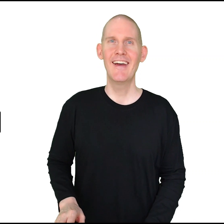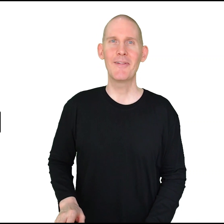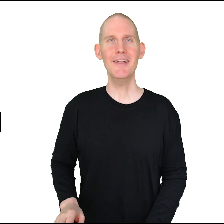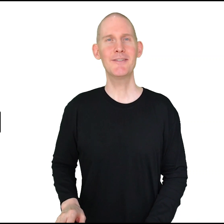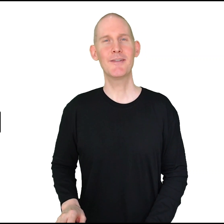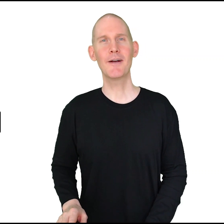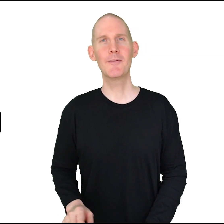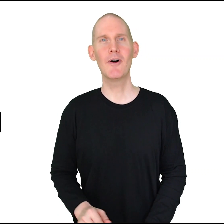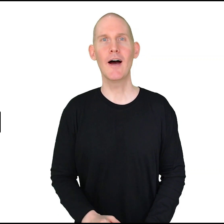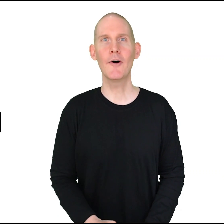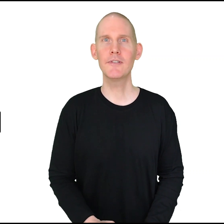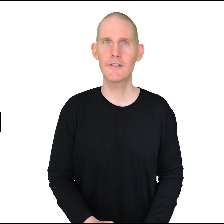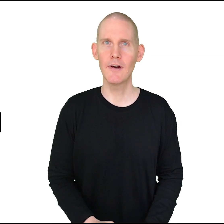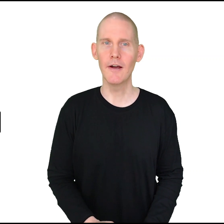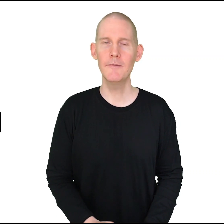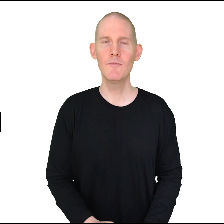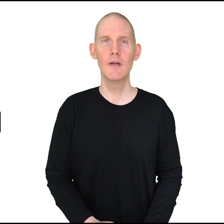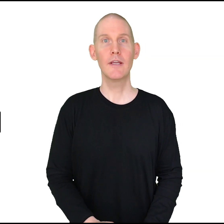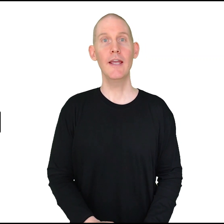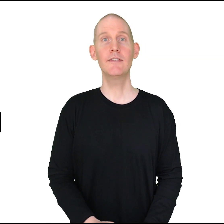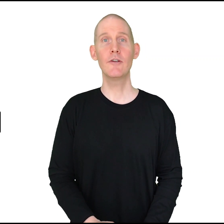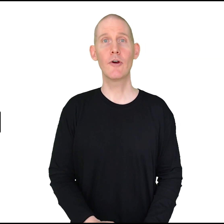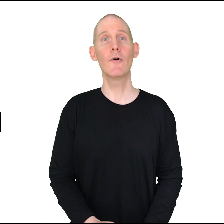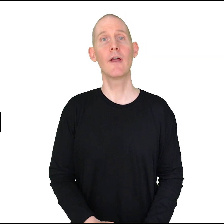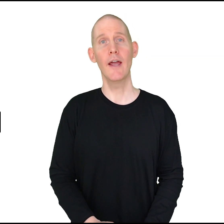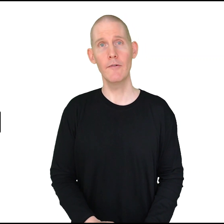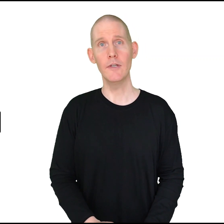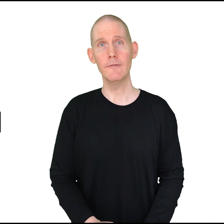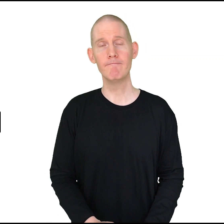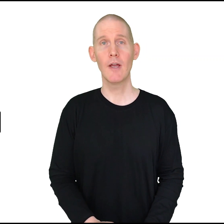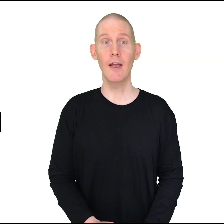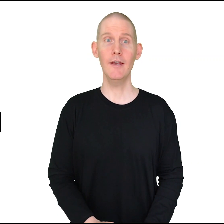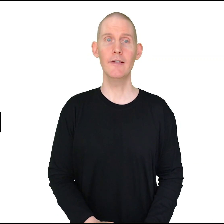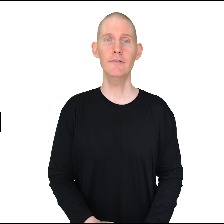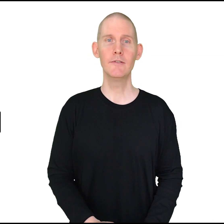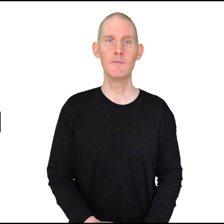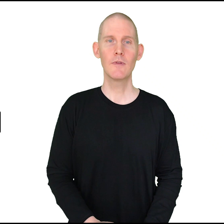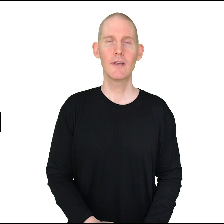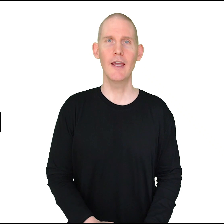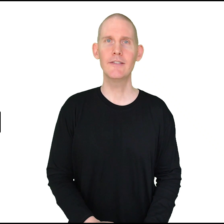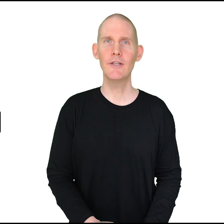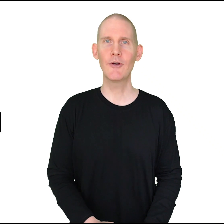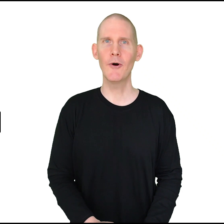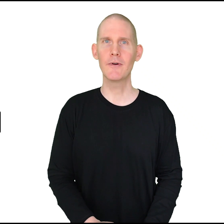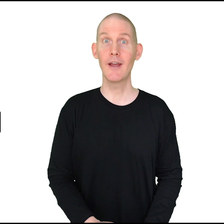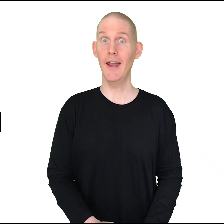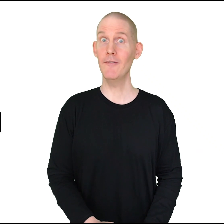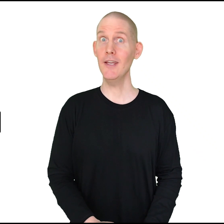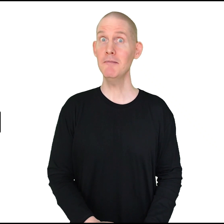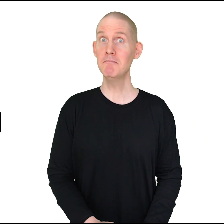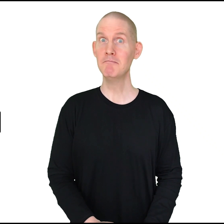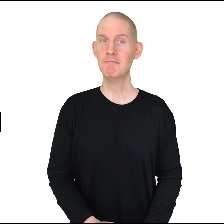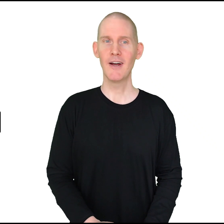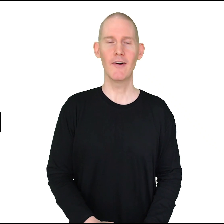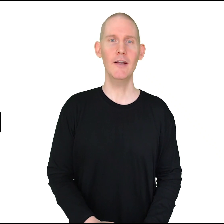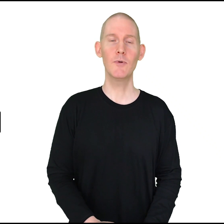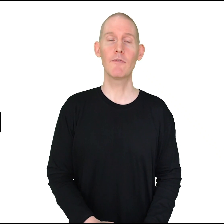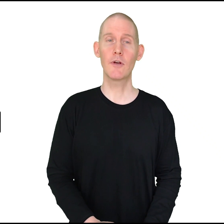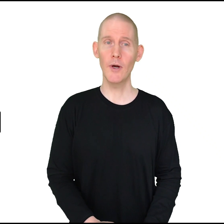Let's talk about how to sign KACY coat heavy and KACY coat heavy. All right, we have the